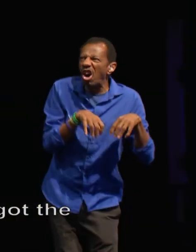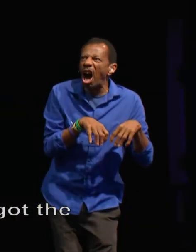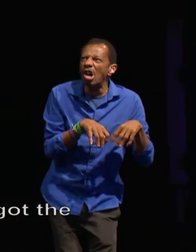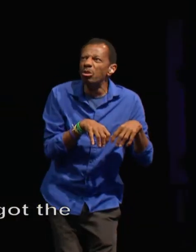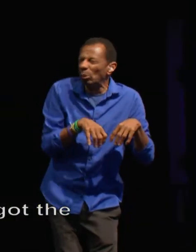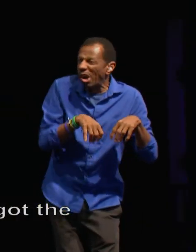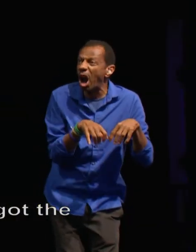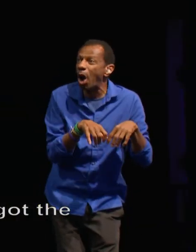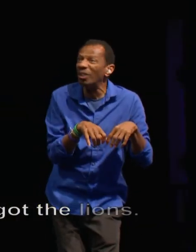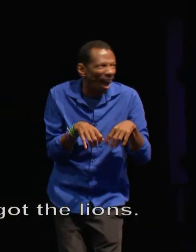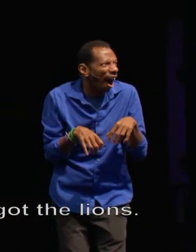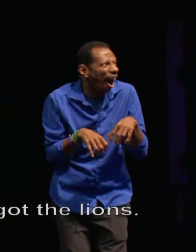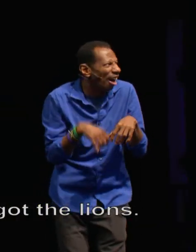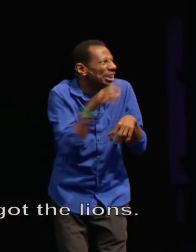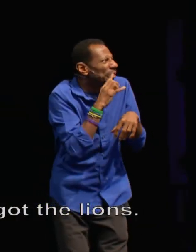Oh.